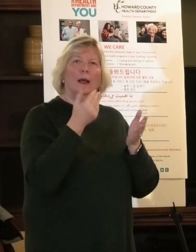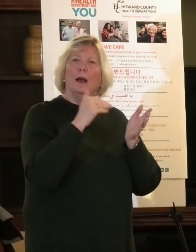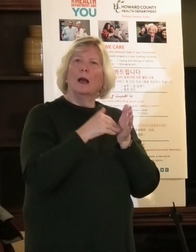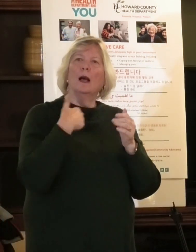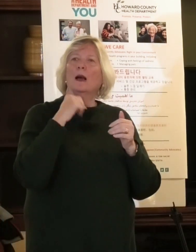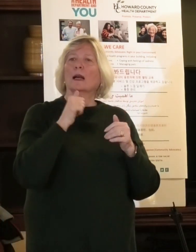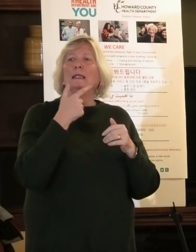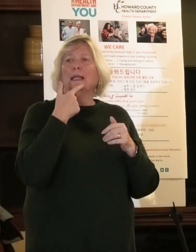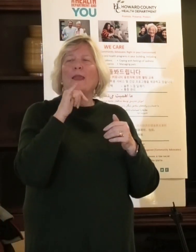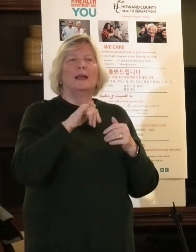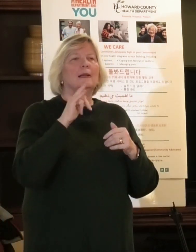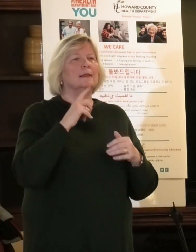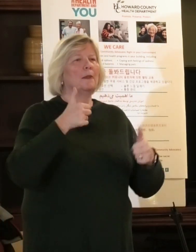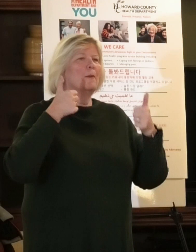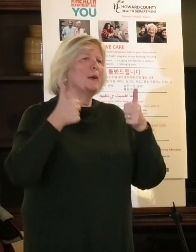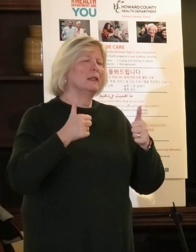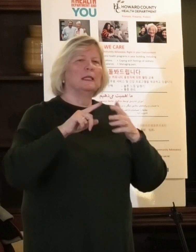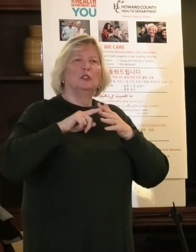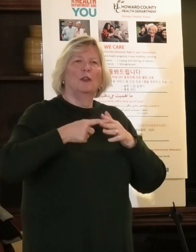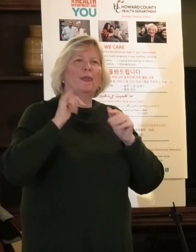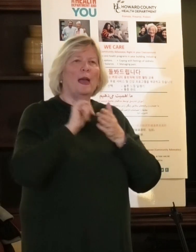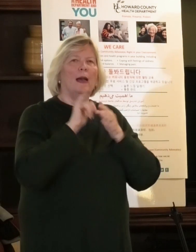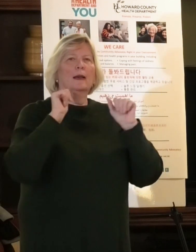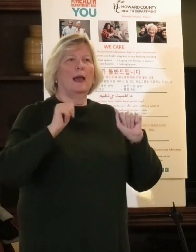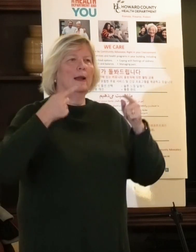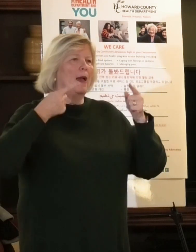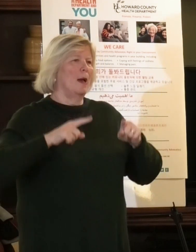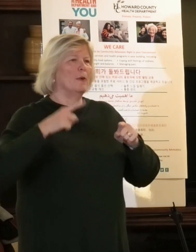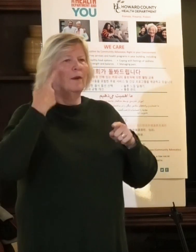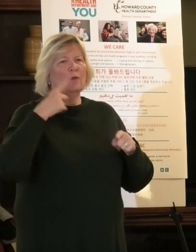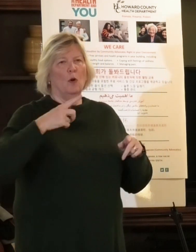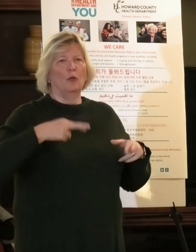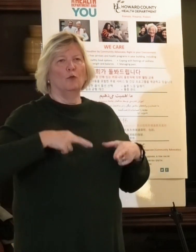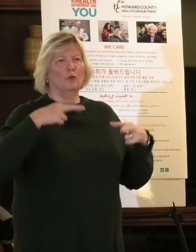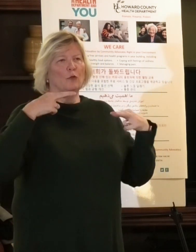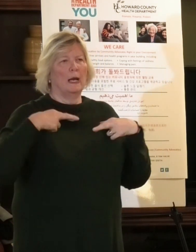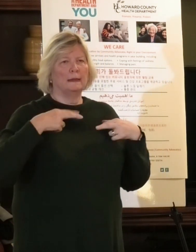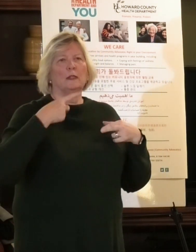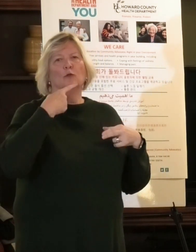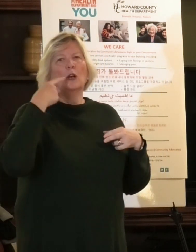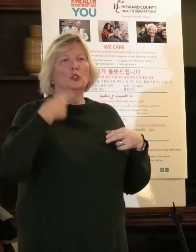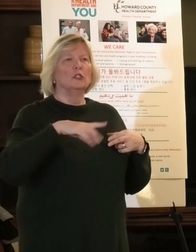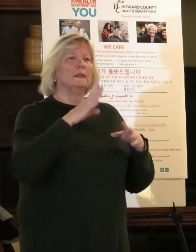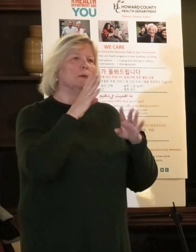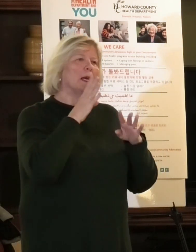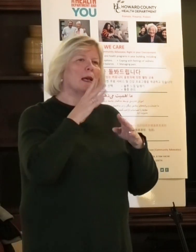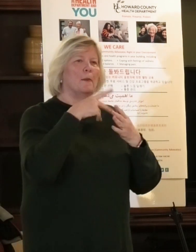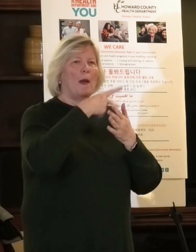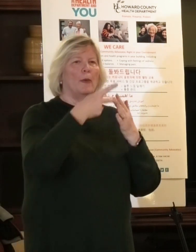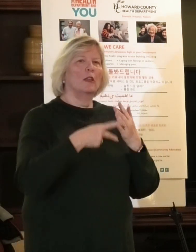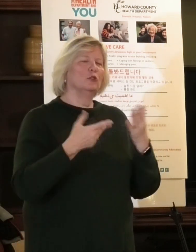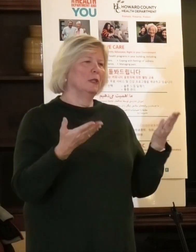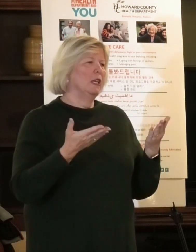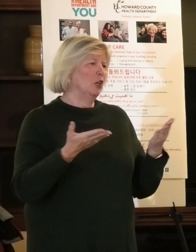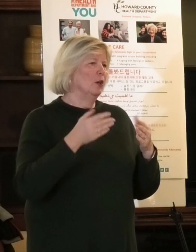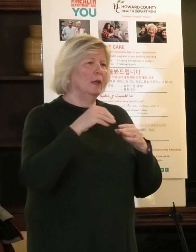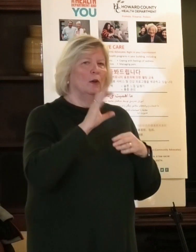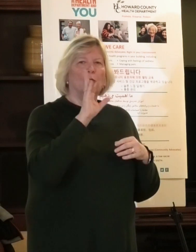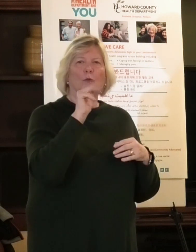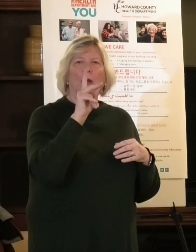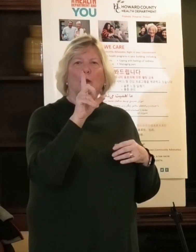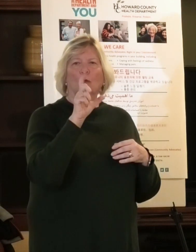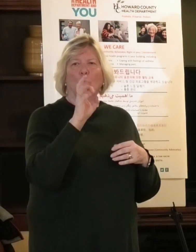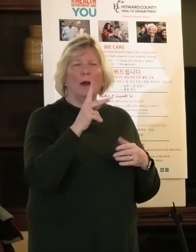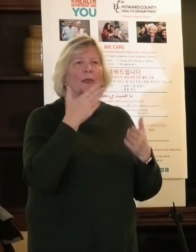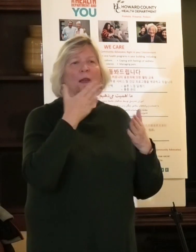only say this is the best initiative that could have happened for the residents, the Russian-speaking population of the Cradle Rock.